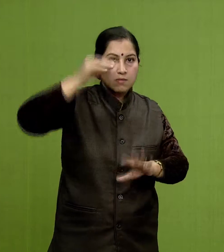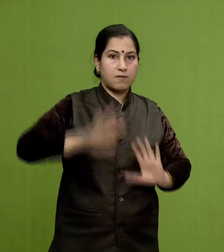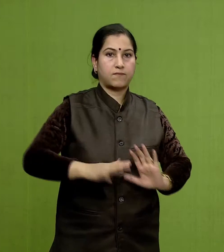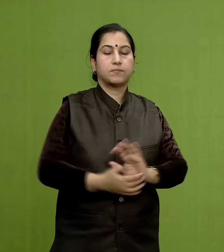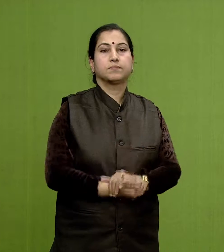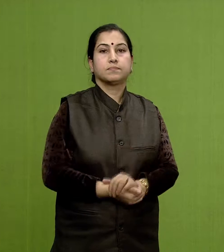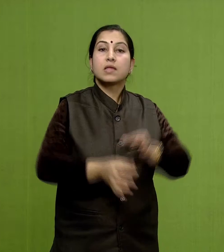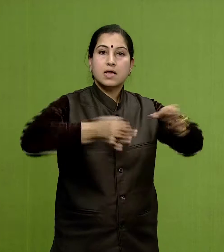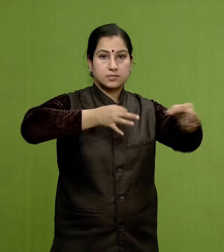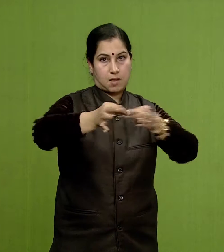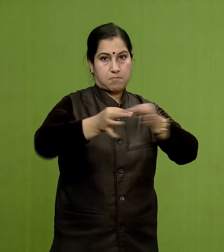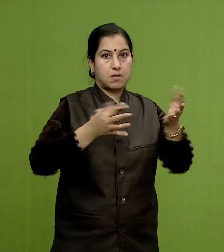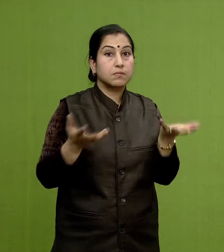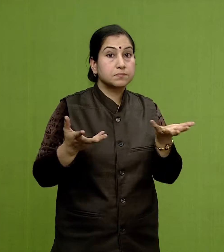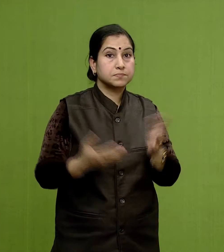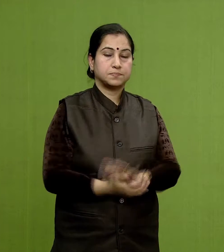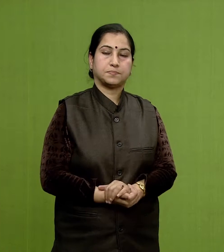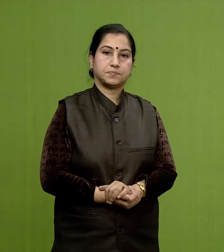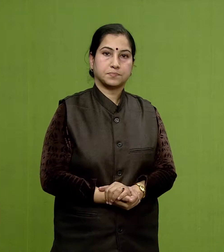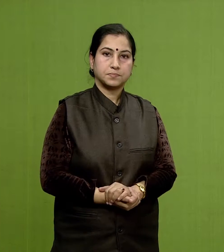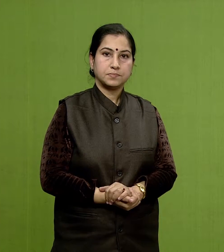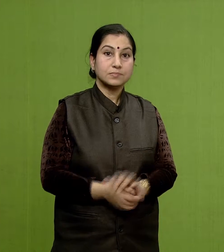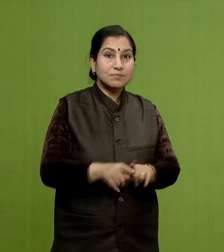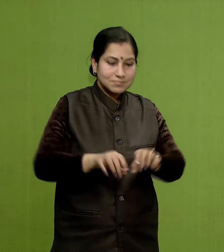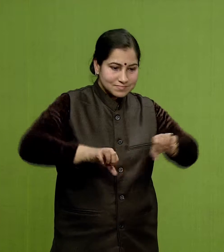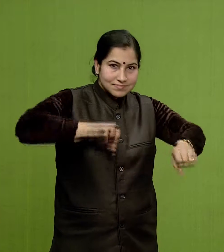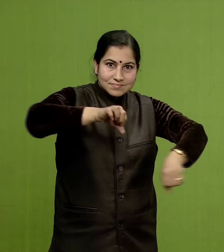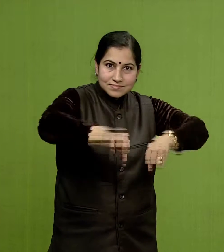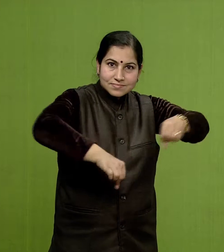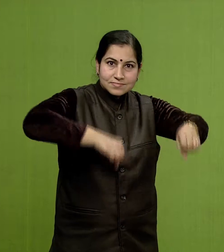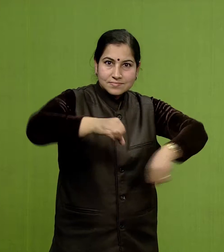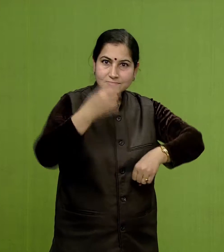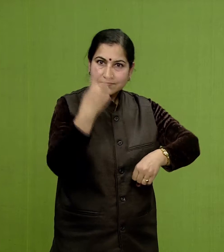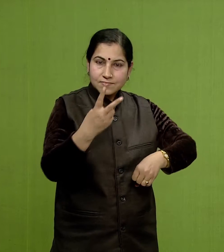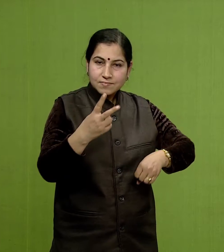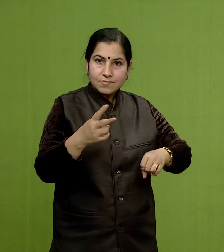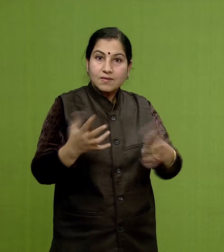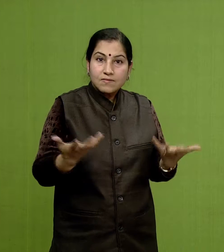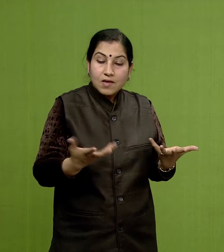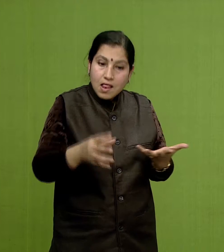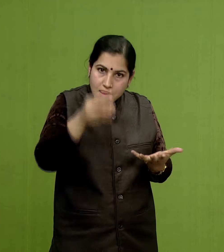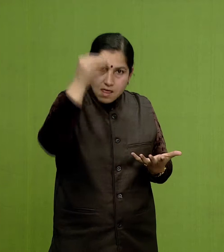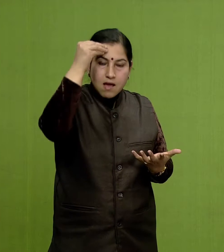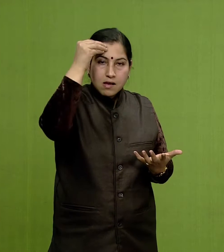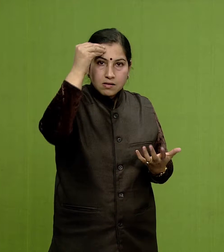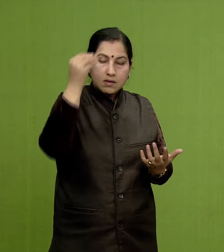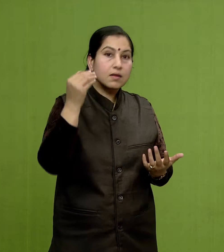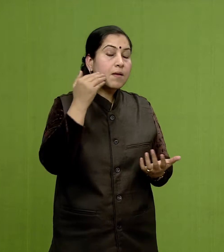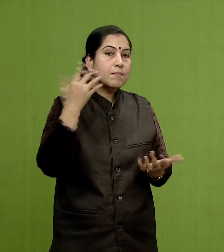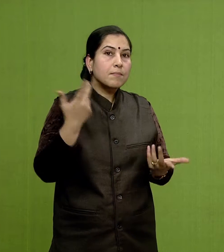For example, bicycle riding will be learnt only as a result